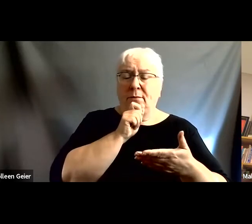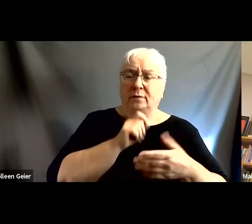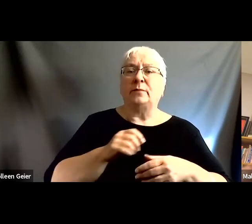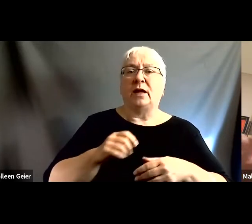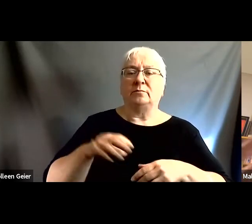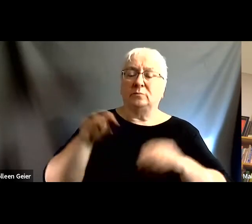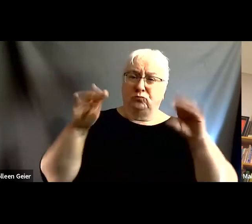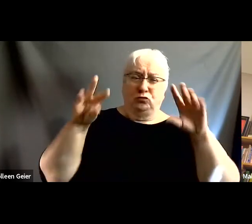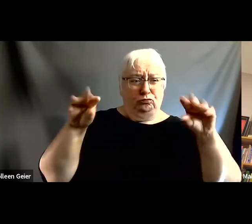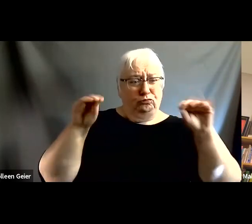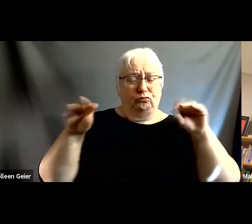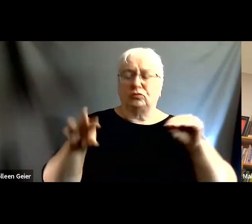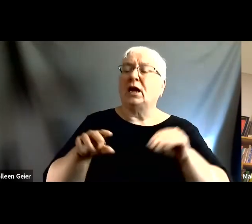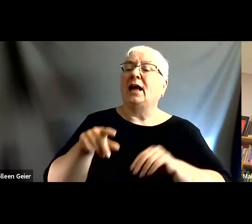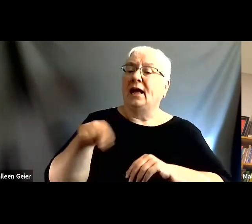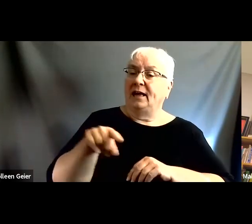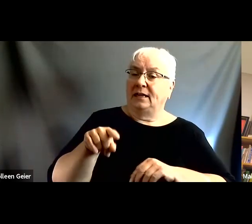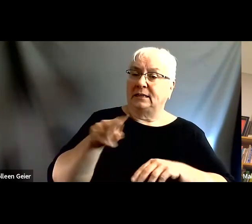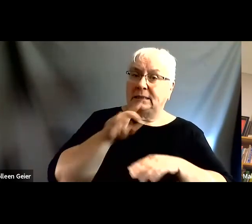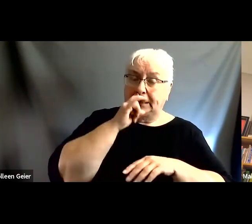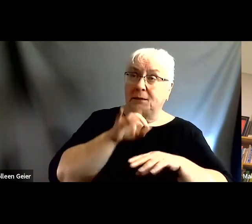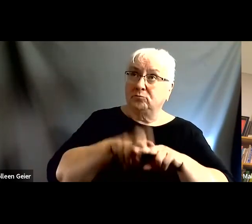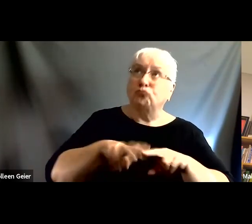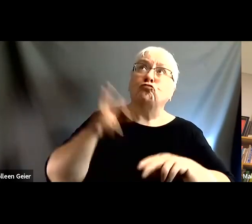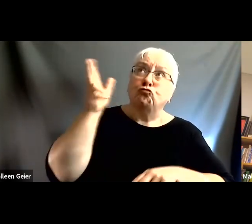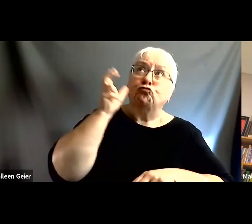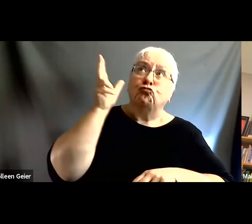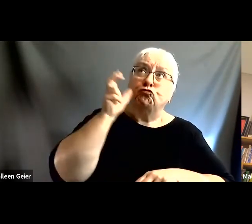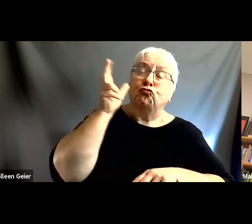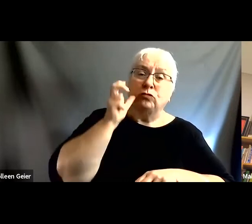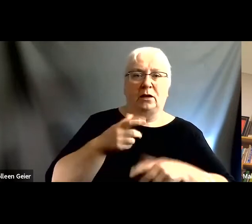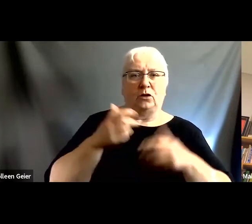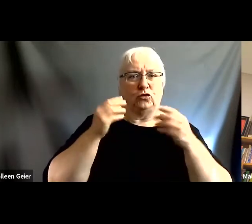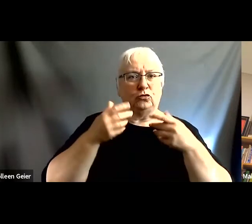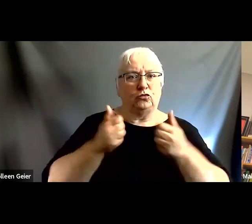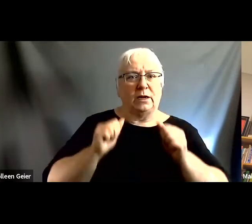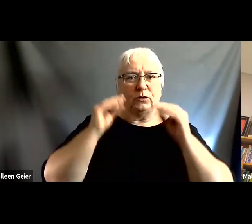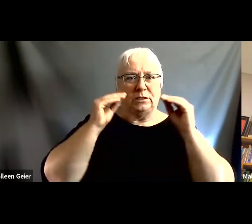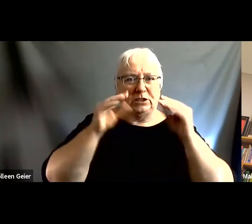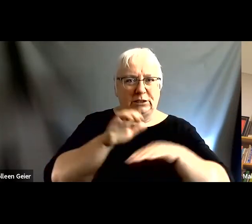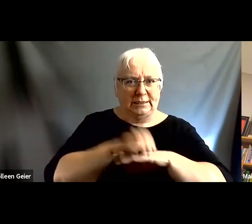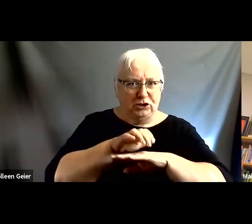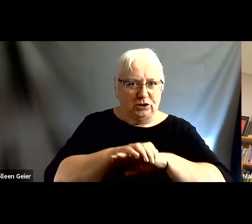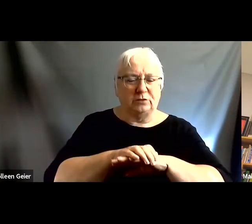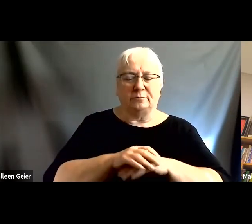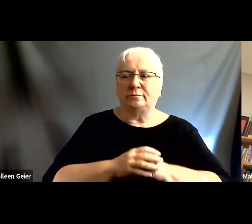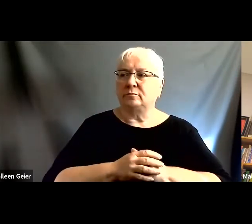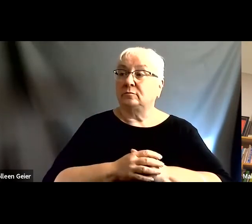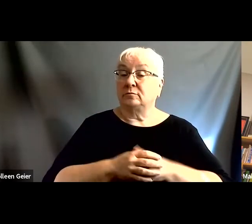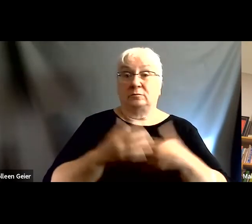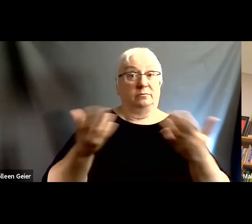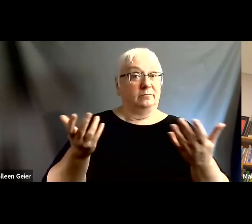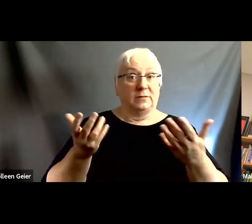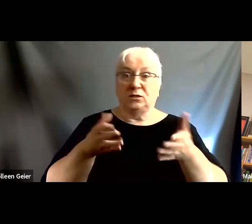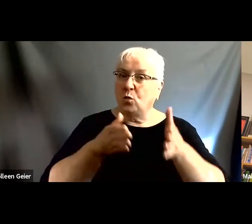teach the children English, conversational English. So you can imagine this is something which is going to be